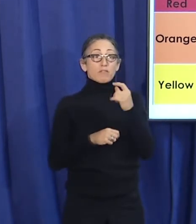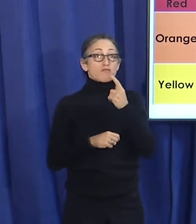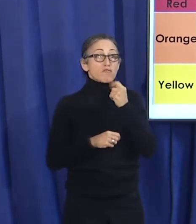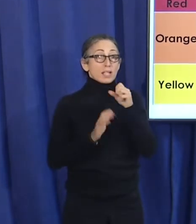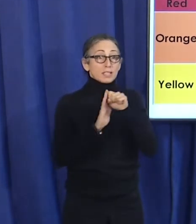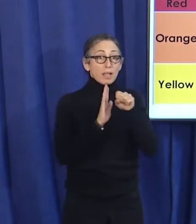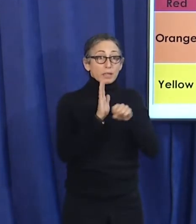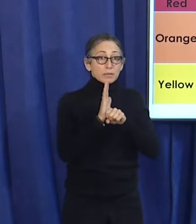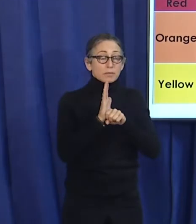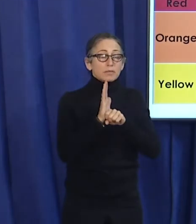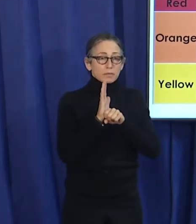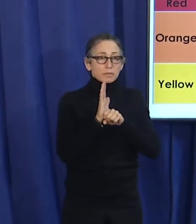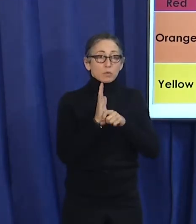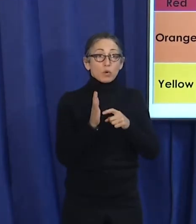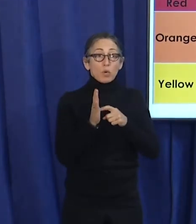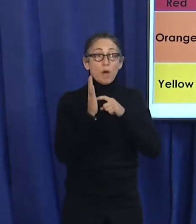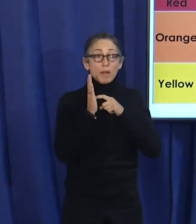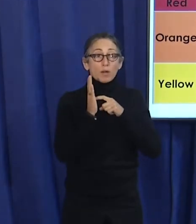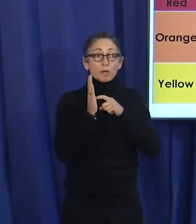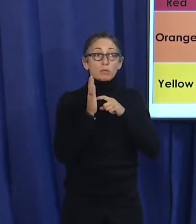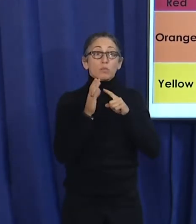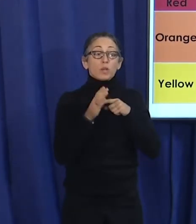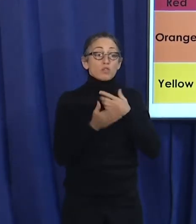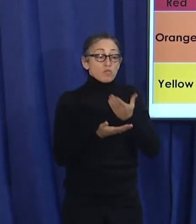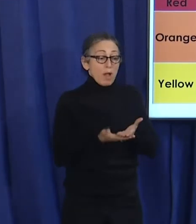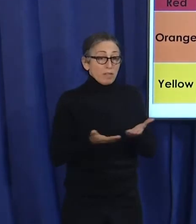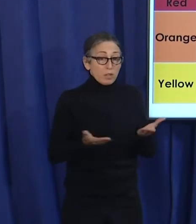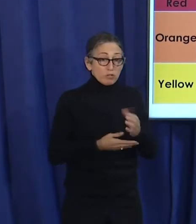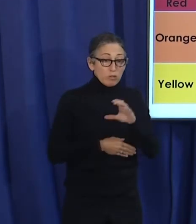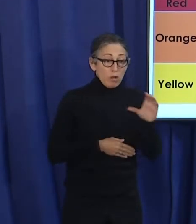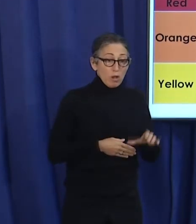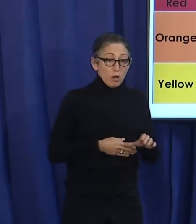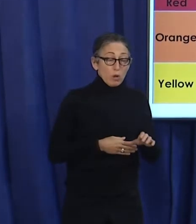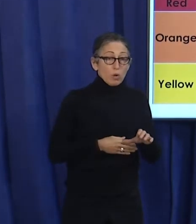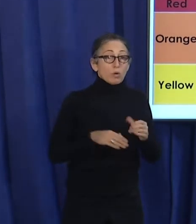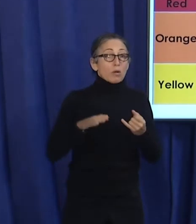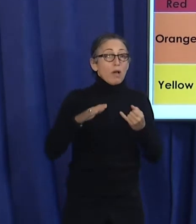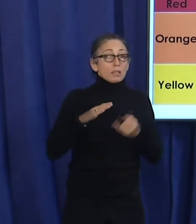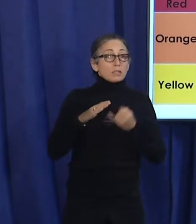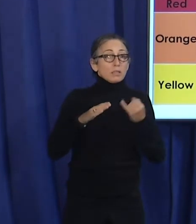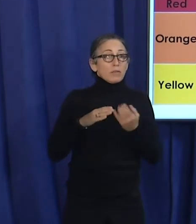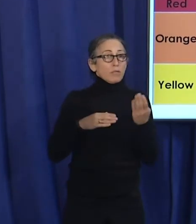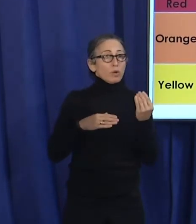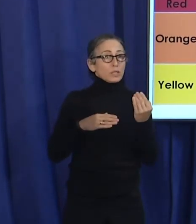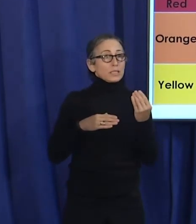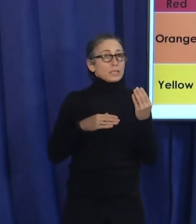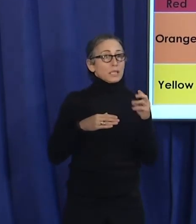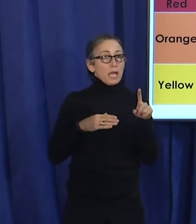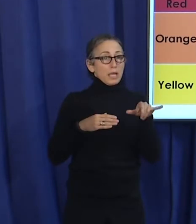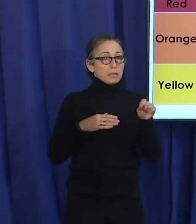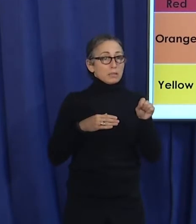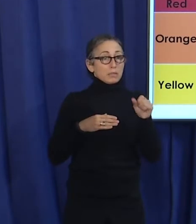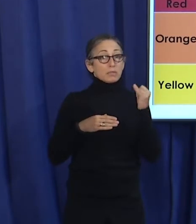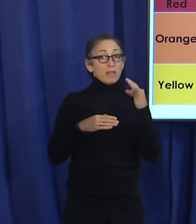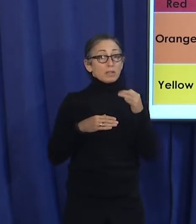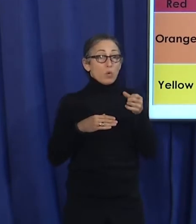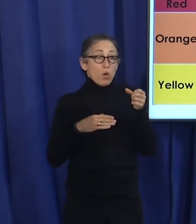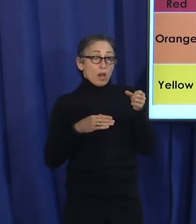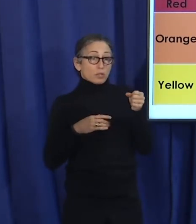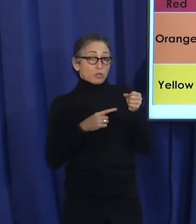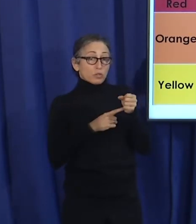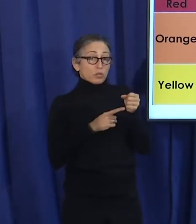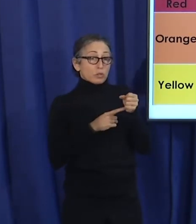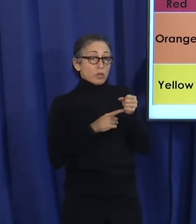state, you are required upon arrival in Chicago to quarantine for the 14 days. If it is a state in orange, you can either